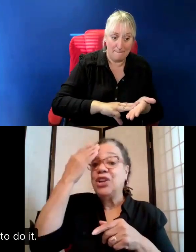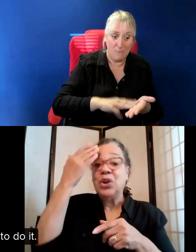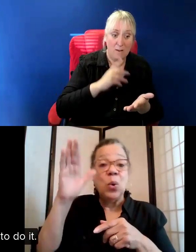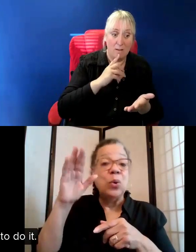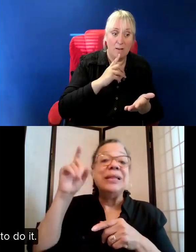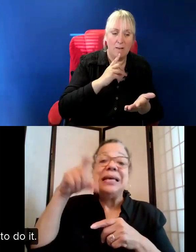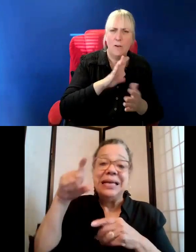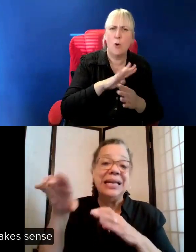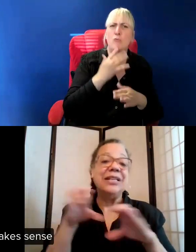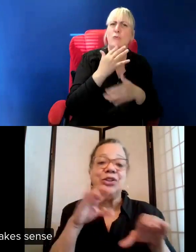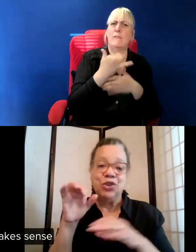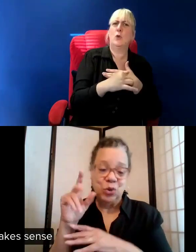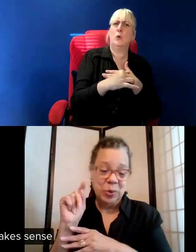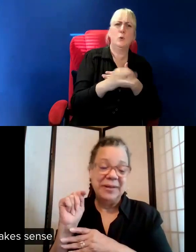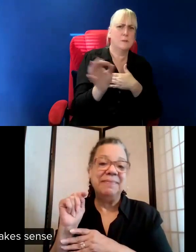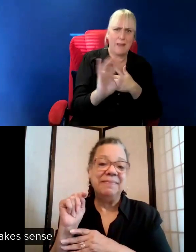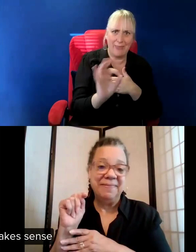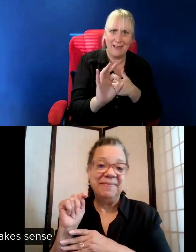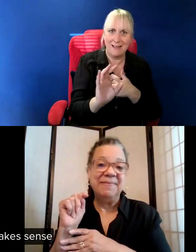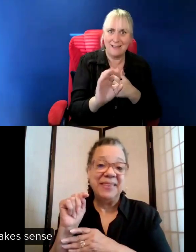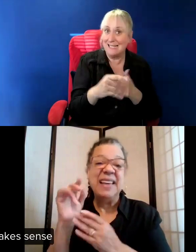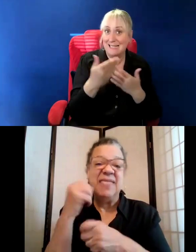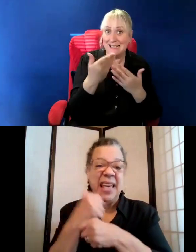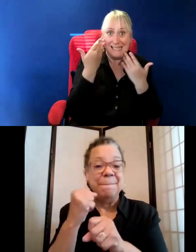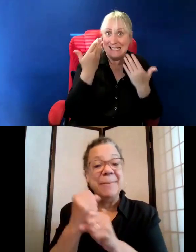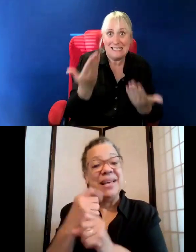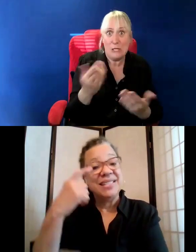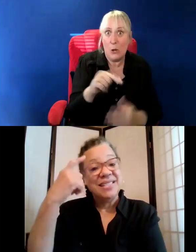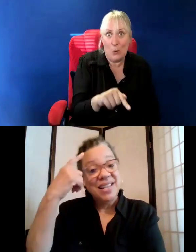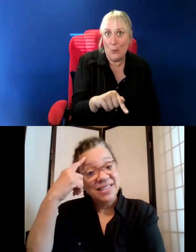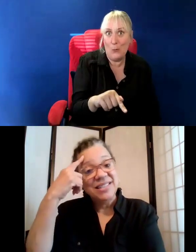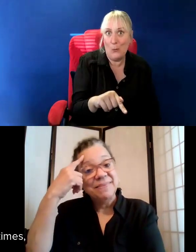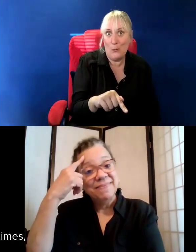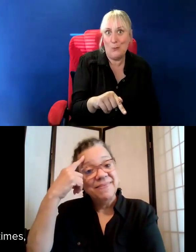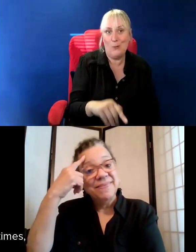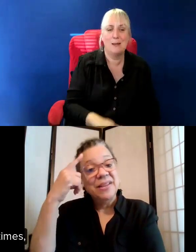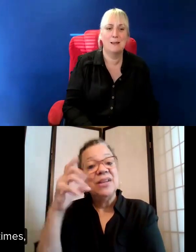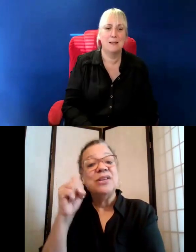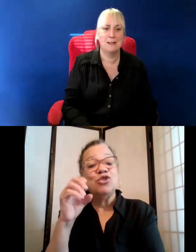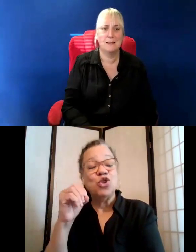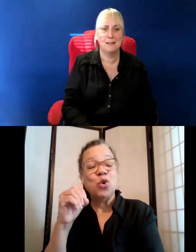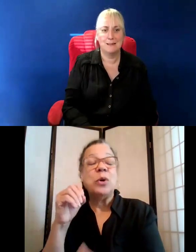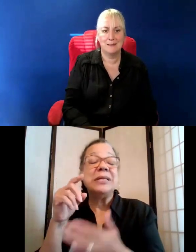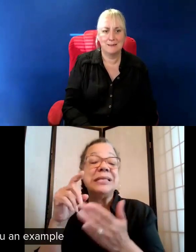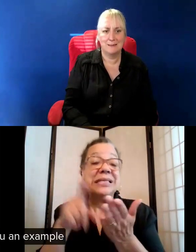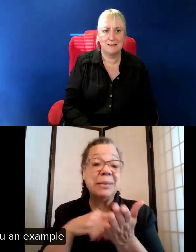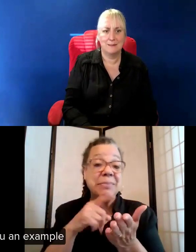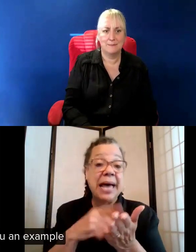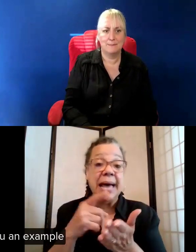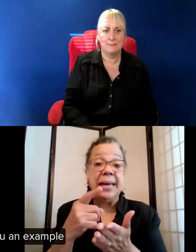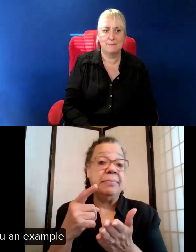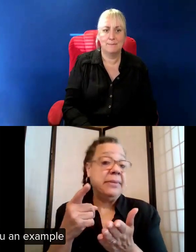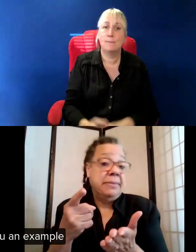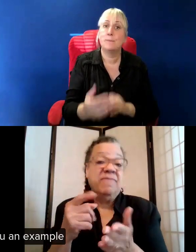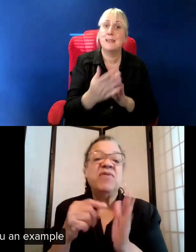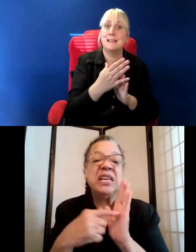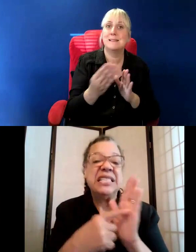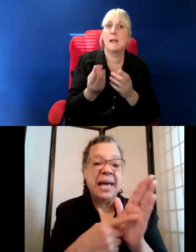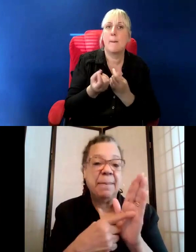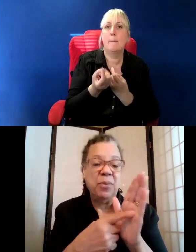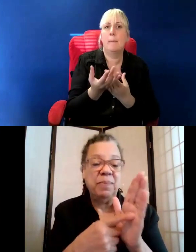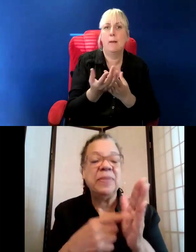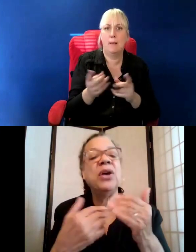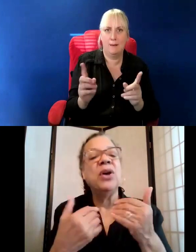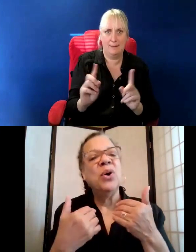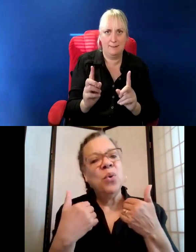needed to do it. So if that makes sense, you know, so sometimes, like we had, just to give you an example, we